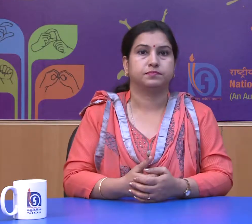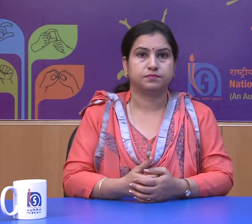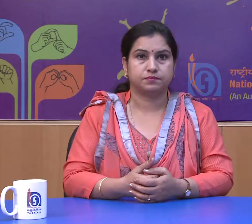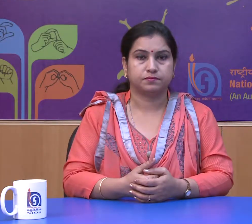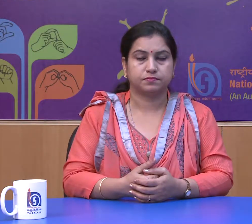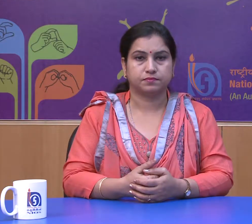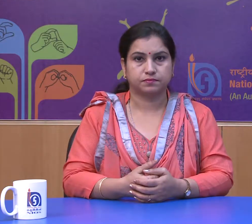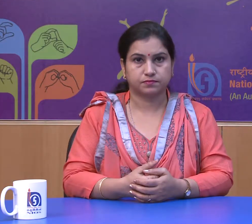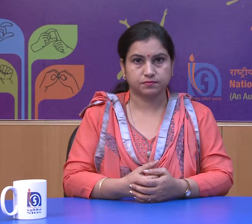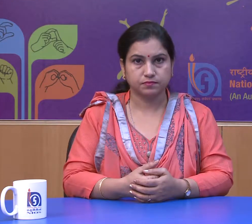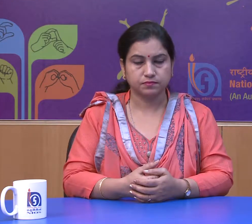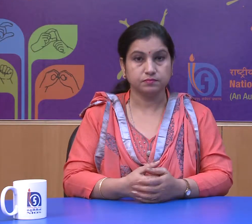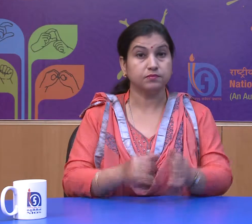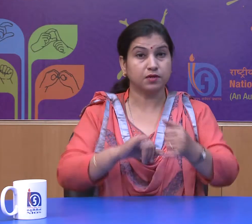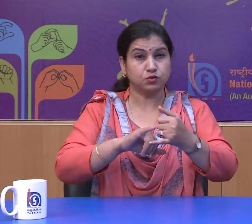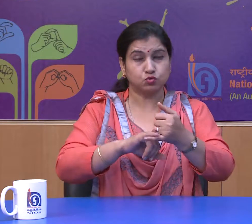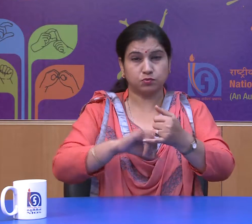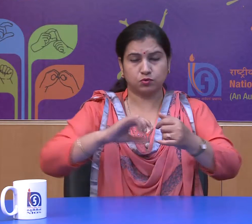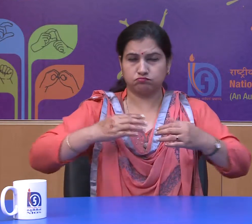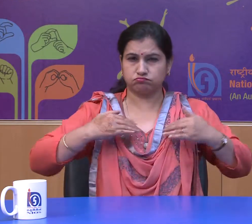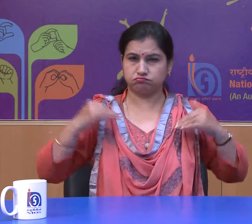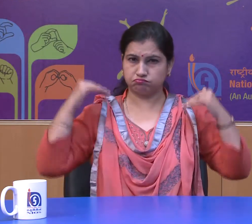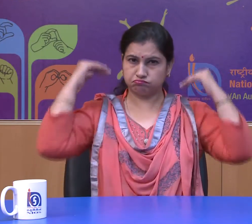The Supreme Court is the highest court in India.